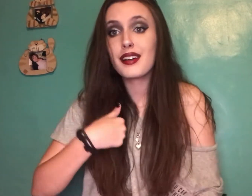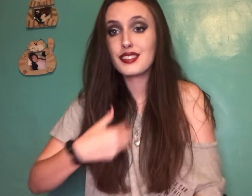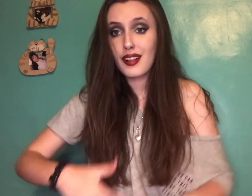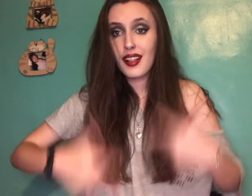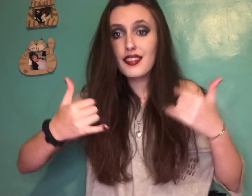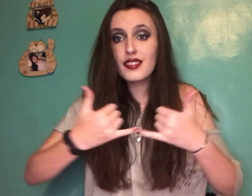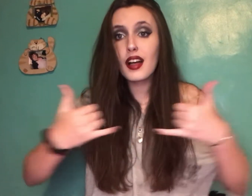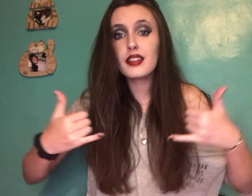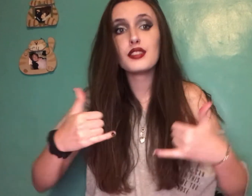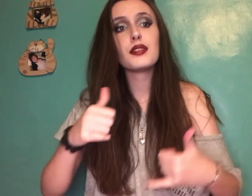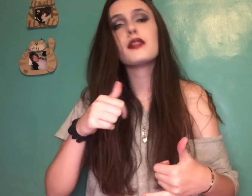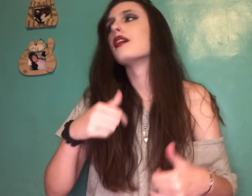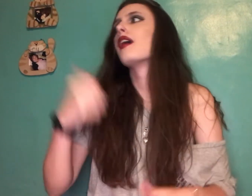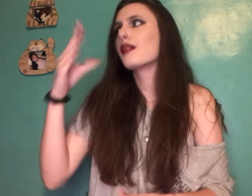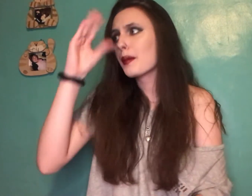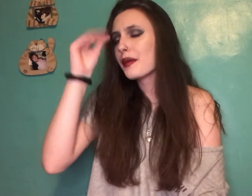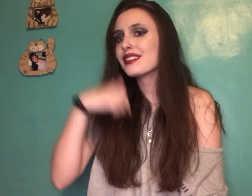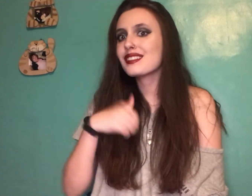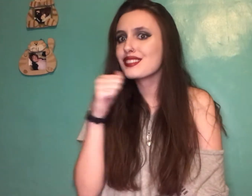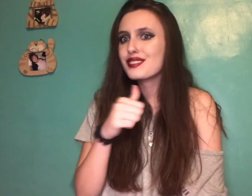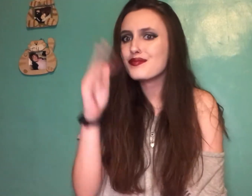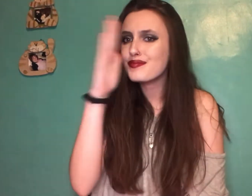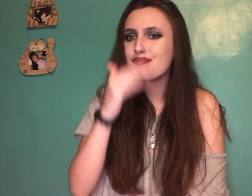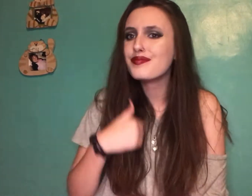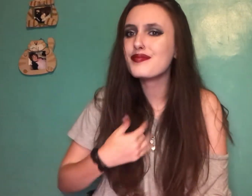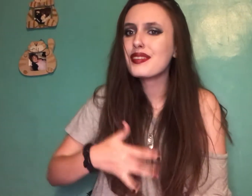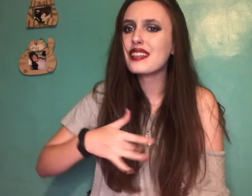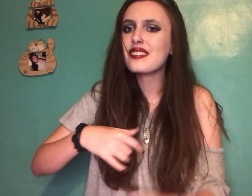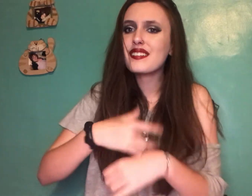your lifeline. Other boys and girls never really make you feel right.